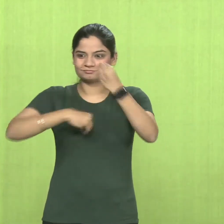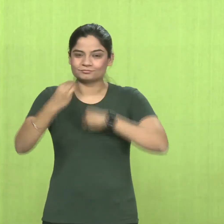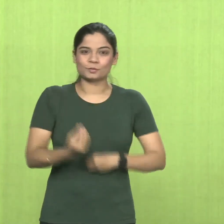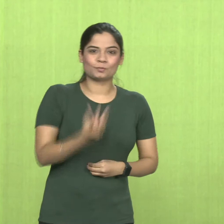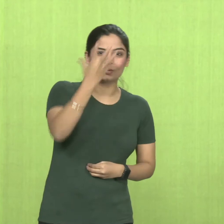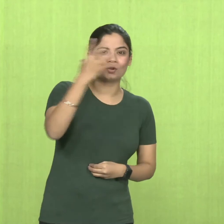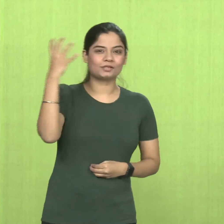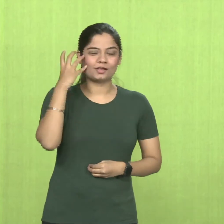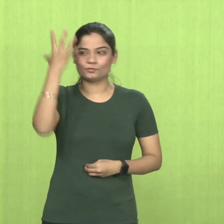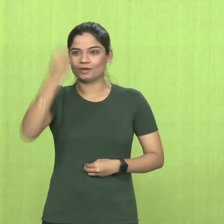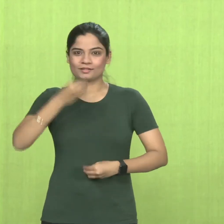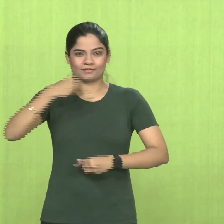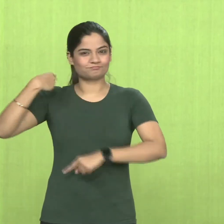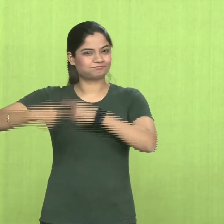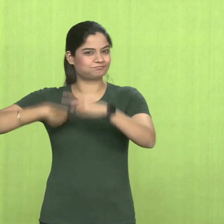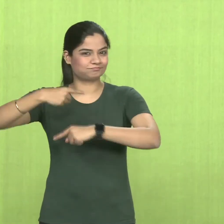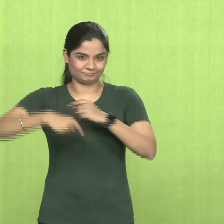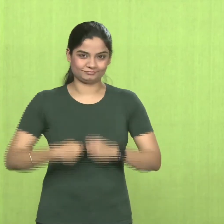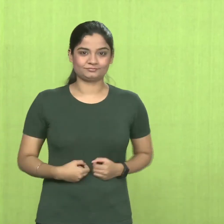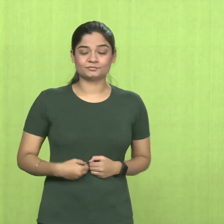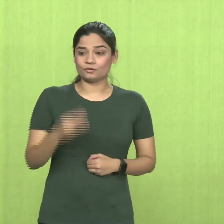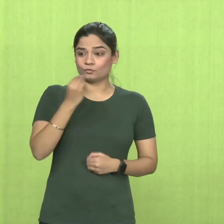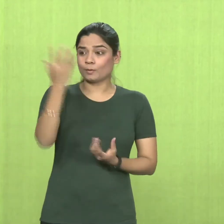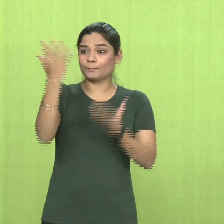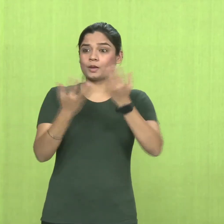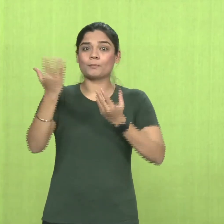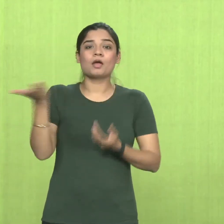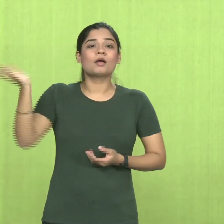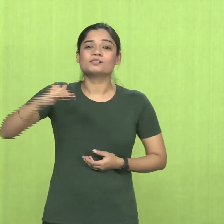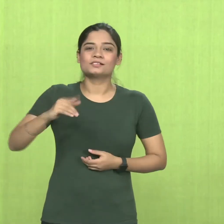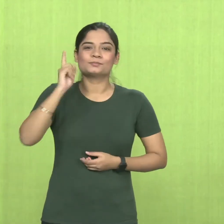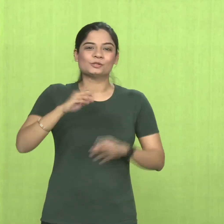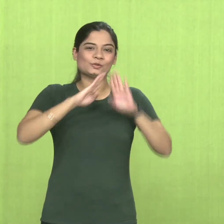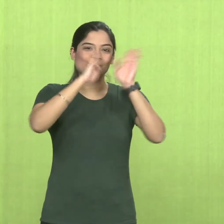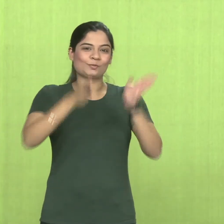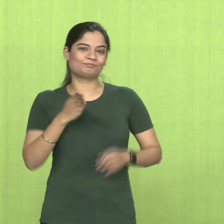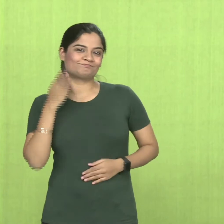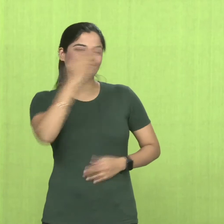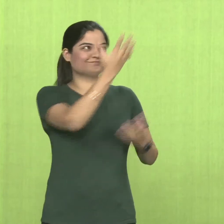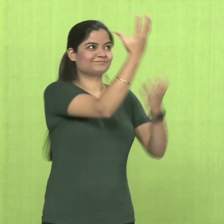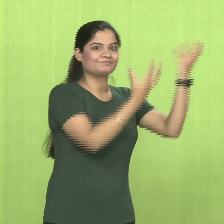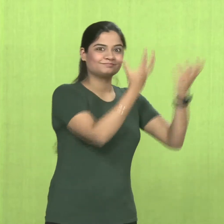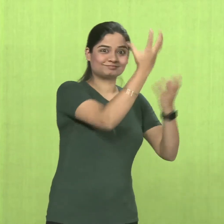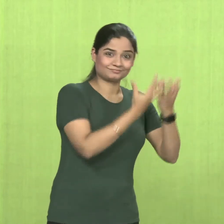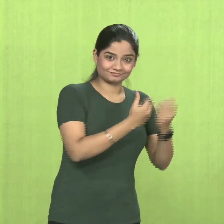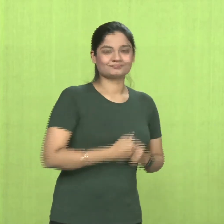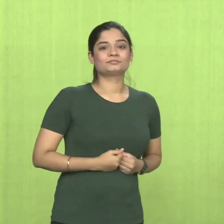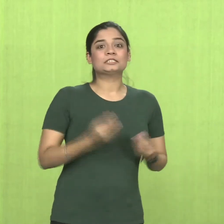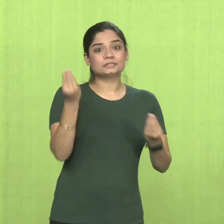We intake food every now and then as per required, and to intake that kind of a food we have to purchase it